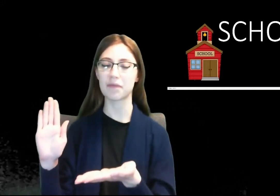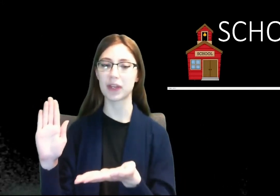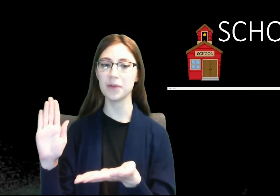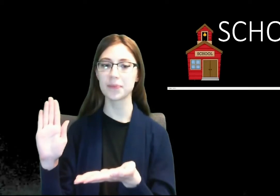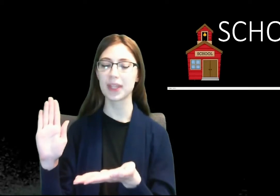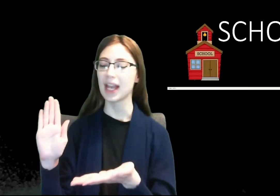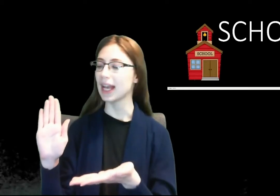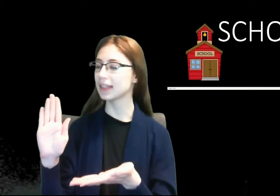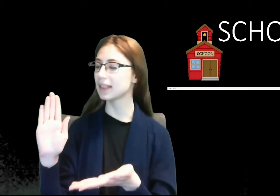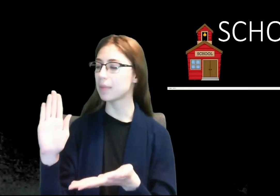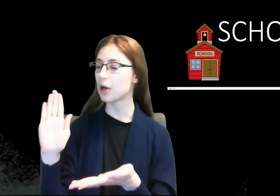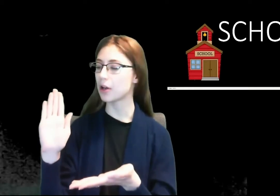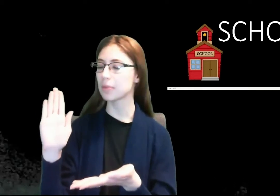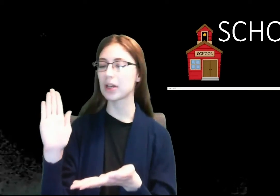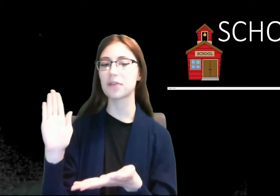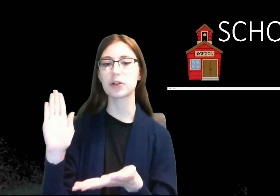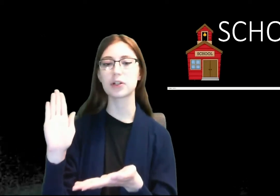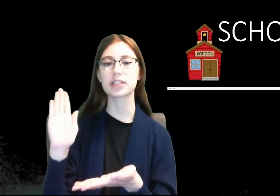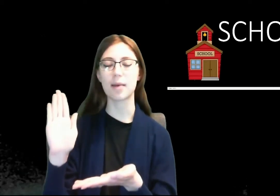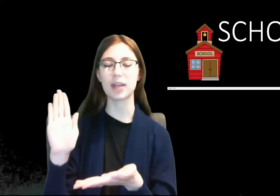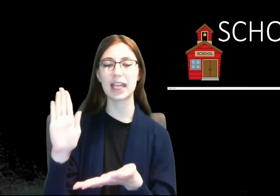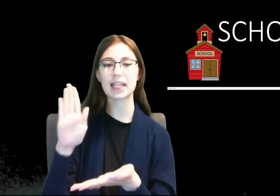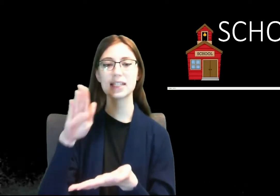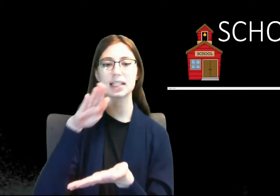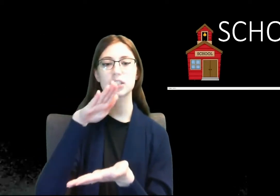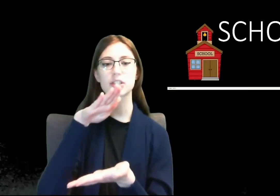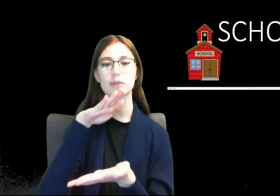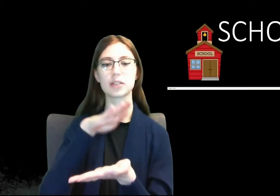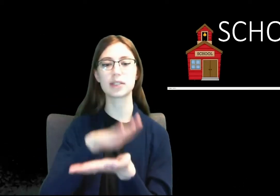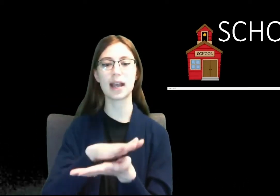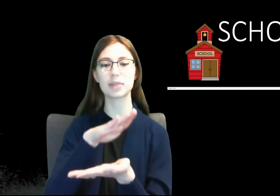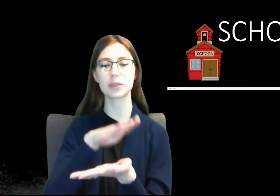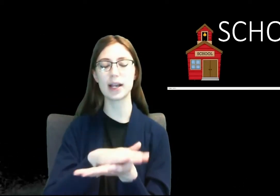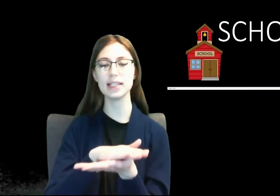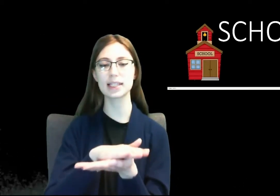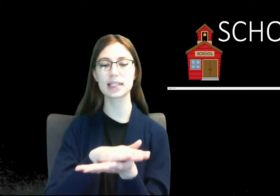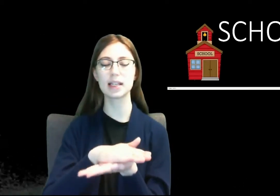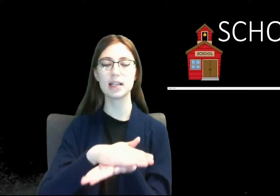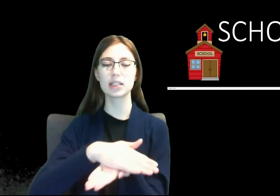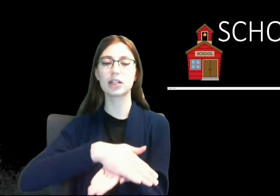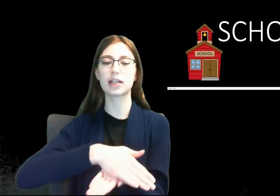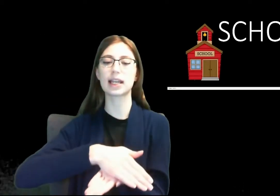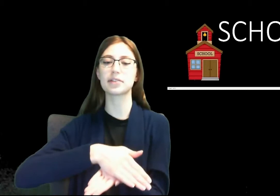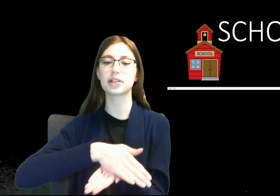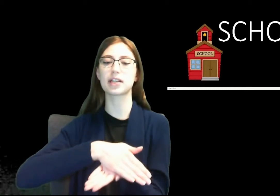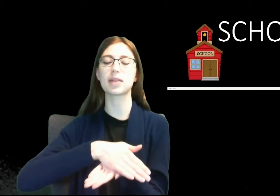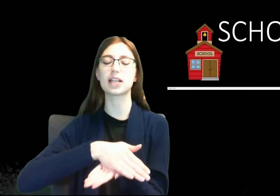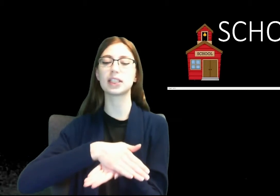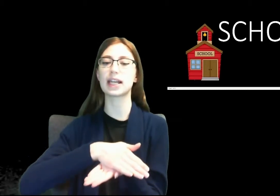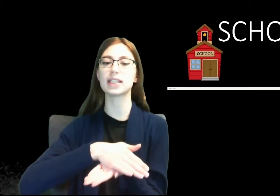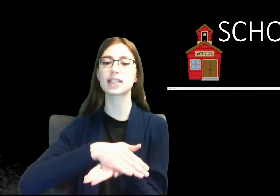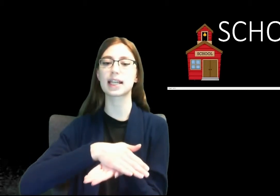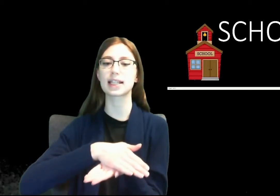you. And then the palm of your dominant hand is just going to tap twice. So your hands are going to be aligned like